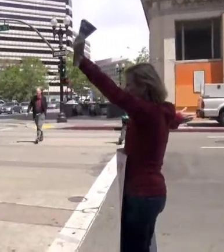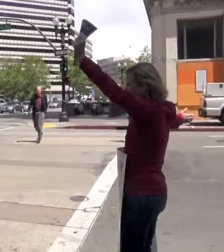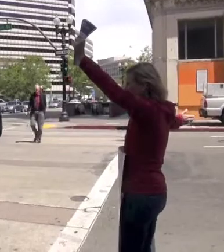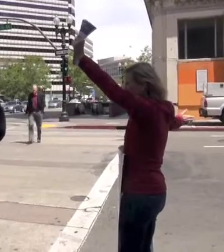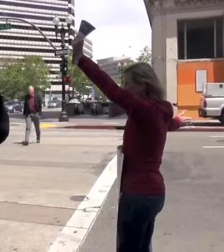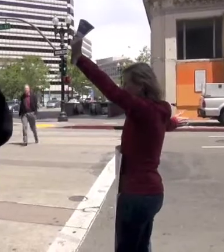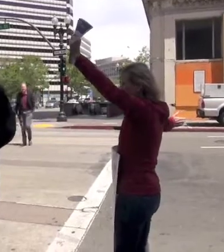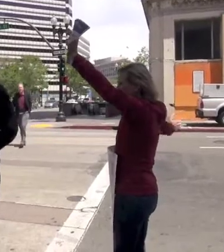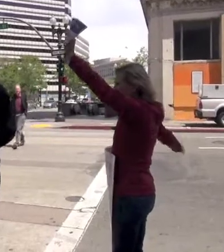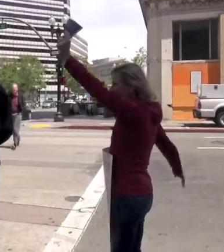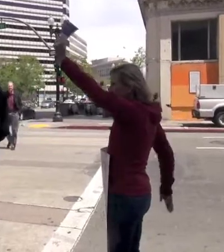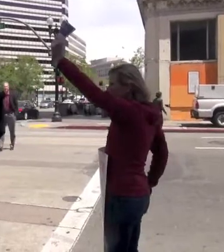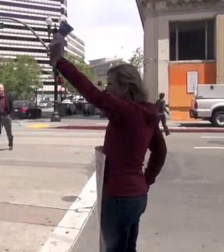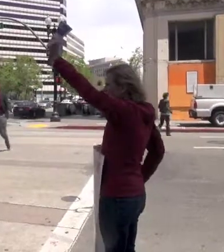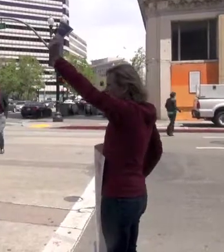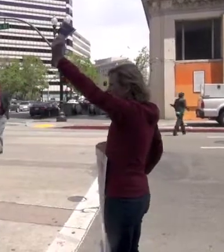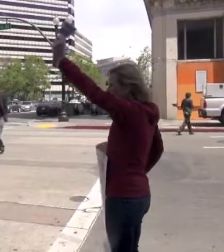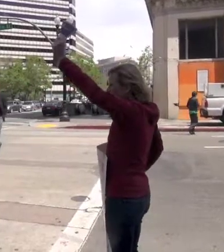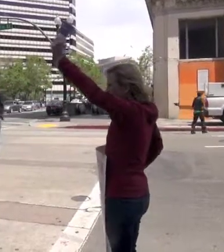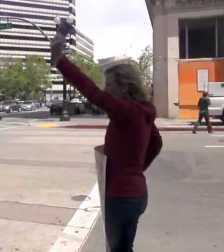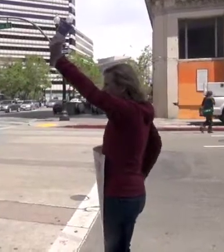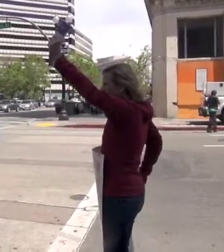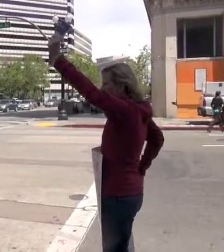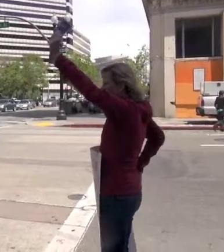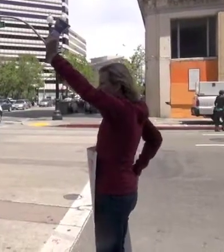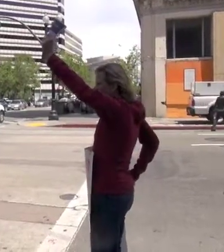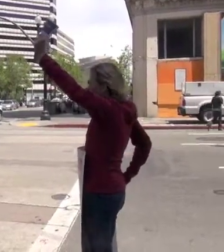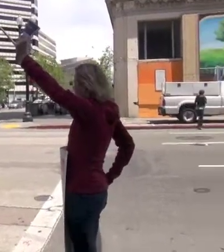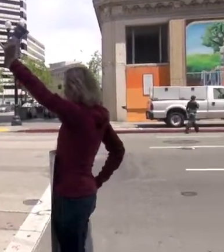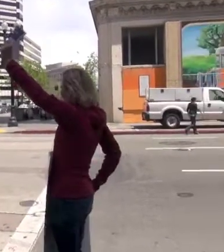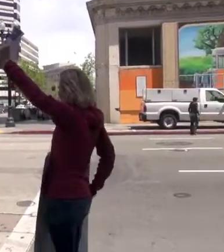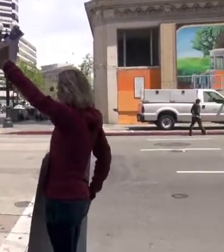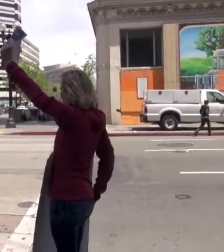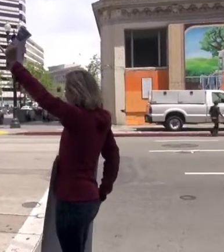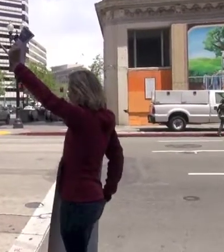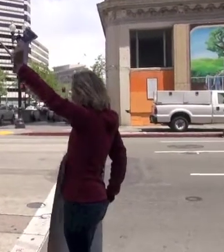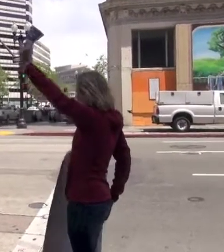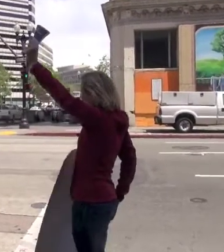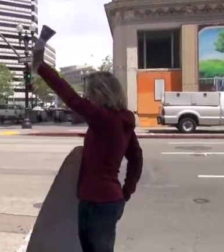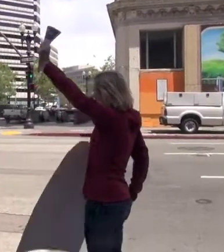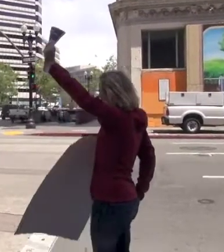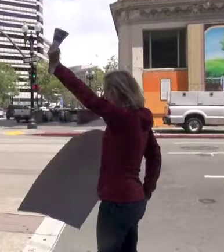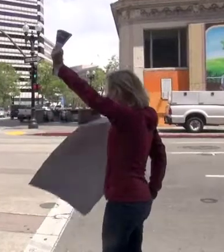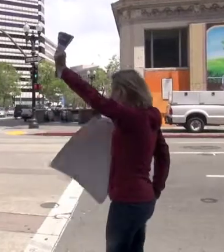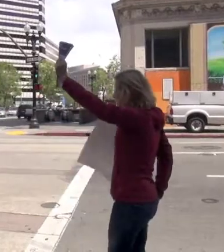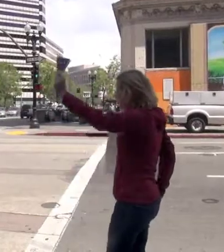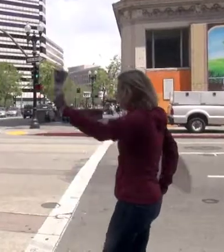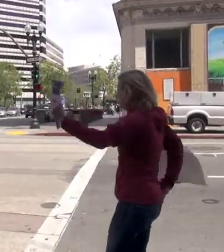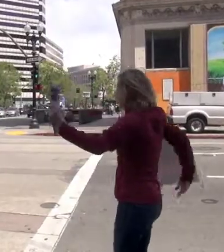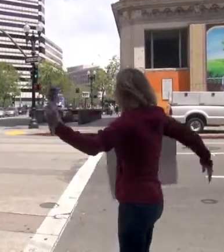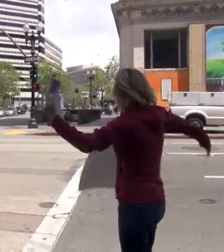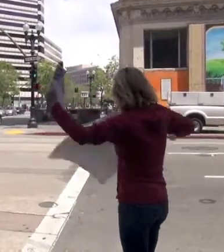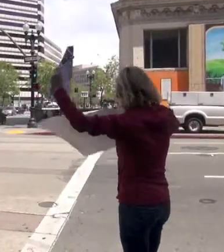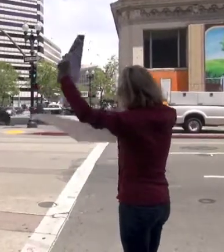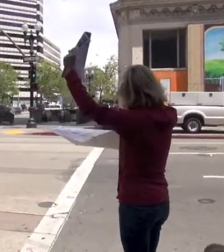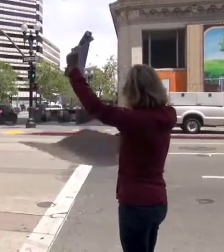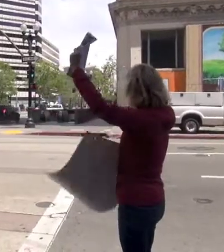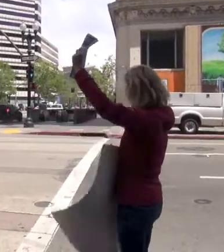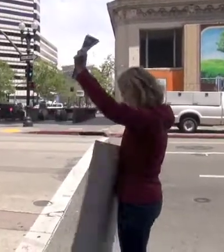our healthcare that we are paying and an increase in our percentage that we are paying. That's the reason that